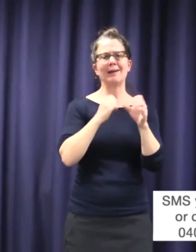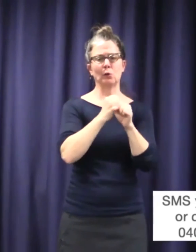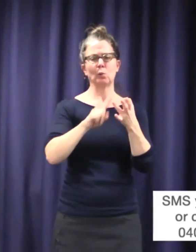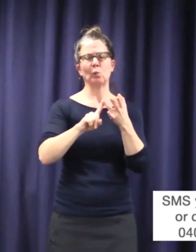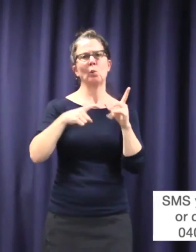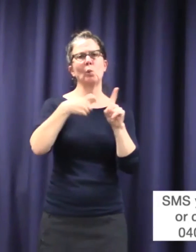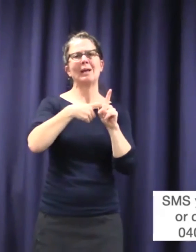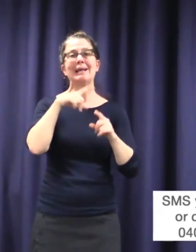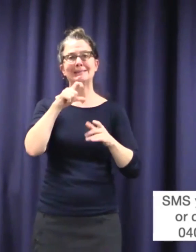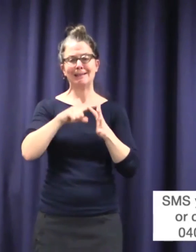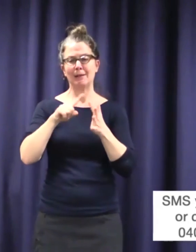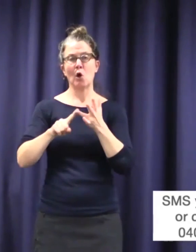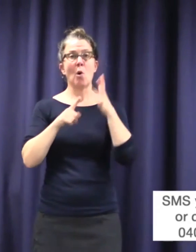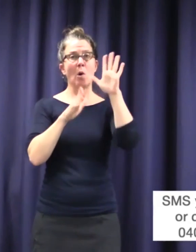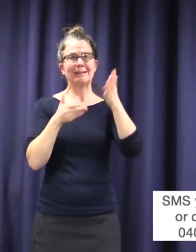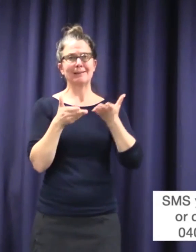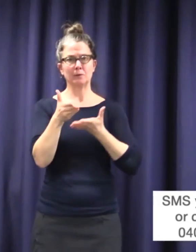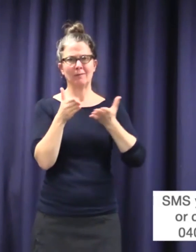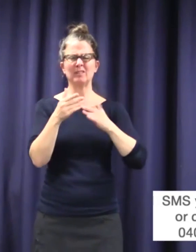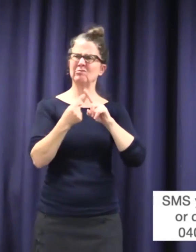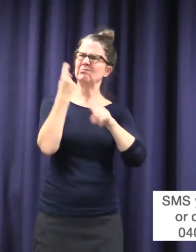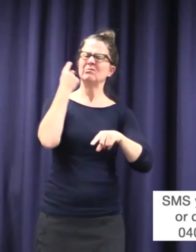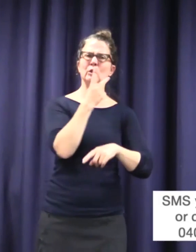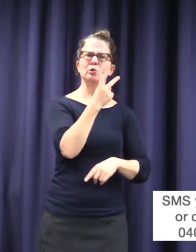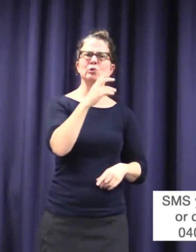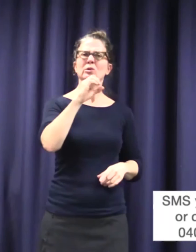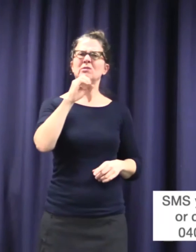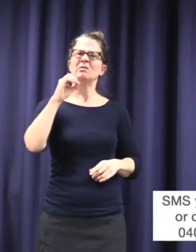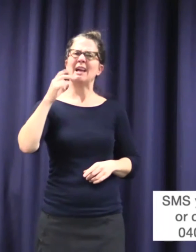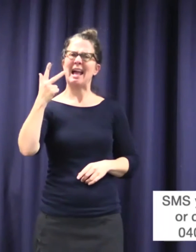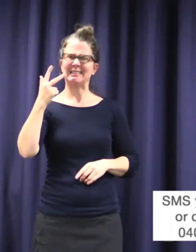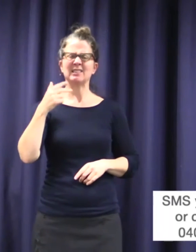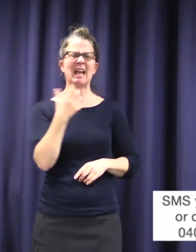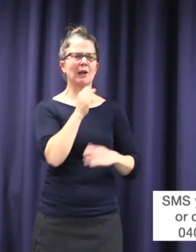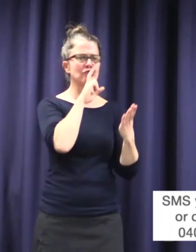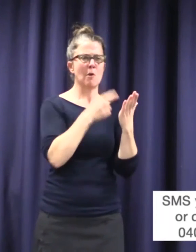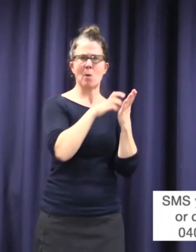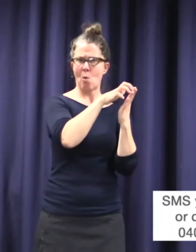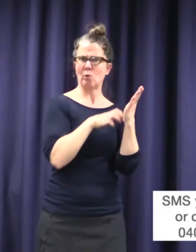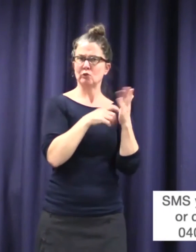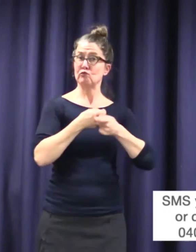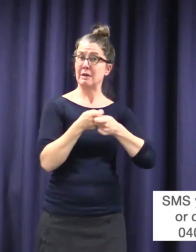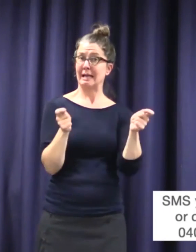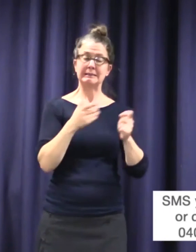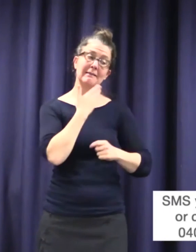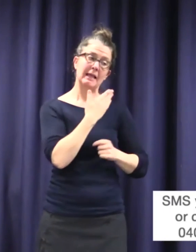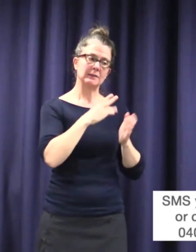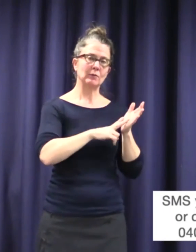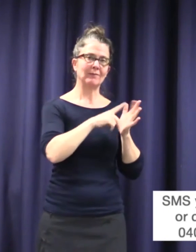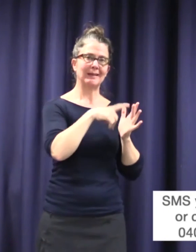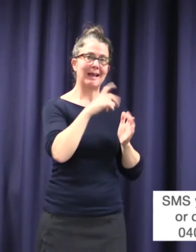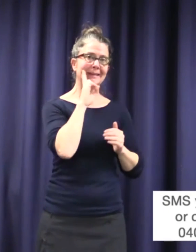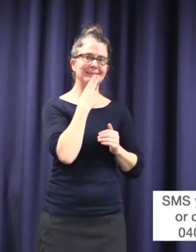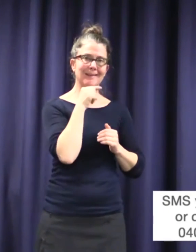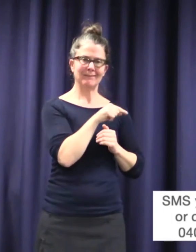Auslan Services. In 2008, Access Economics released a report, thanks to VicDef, and found that the